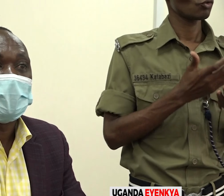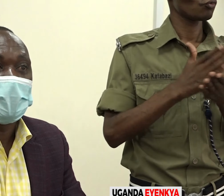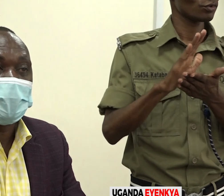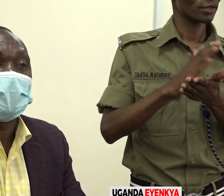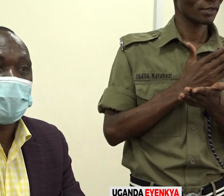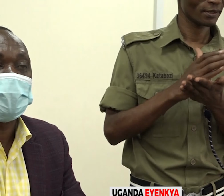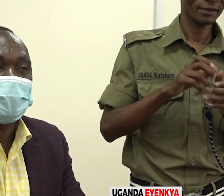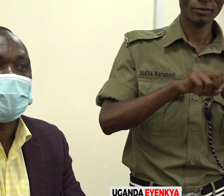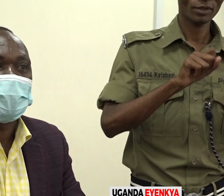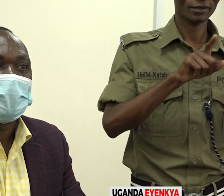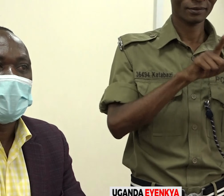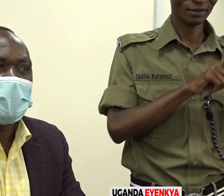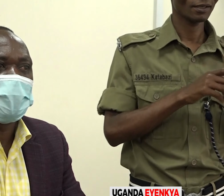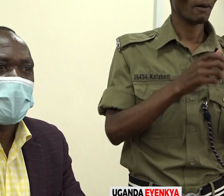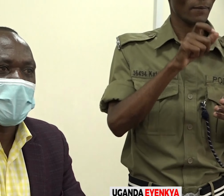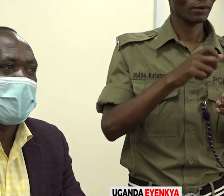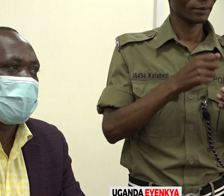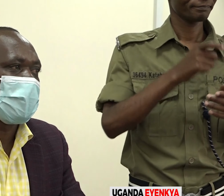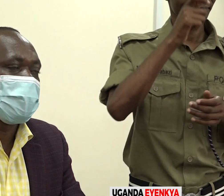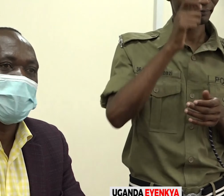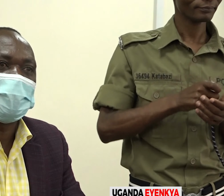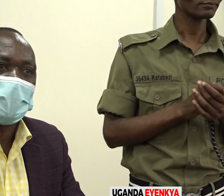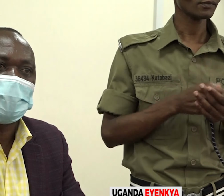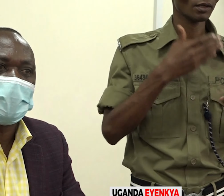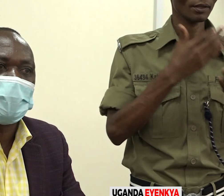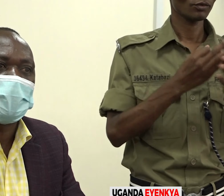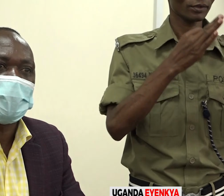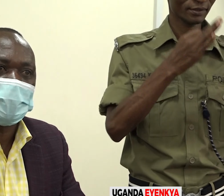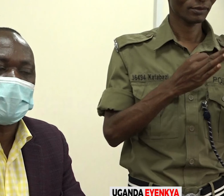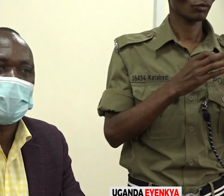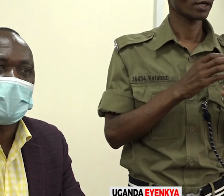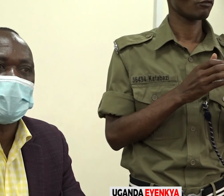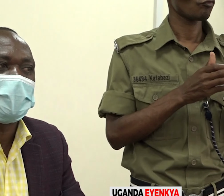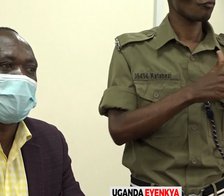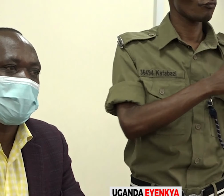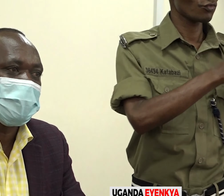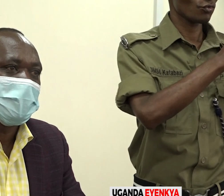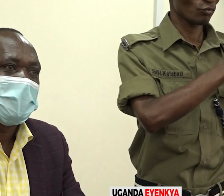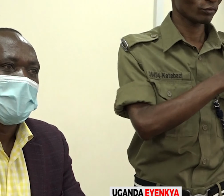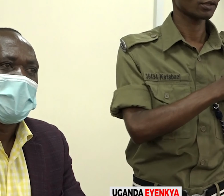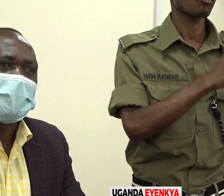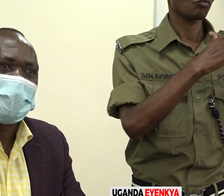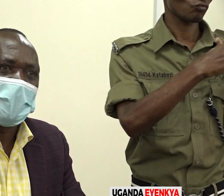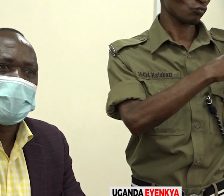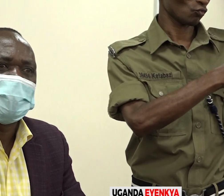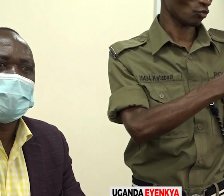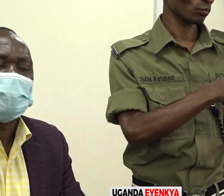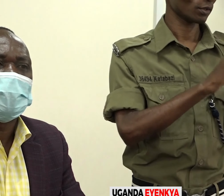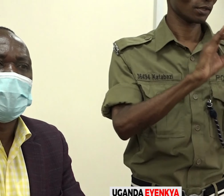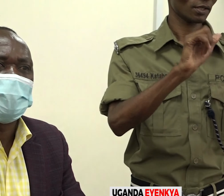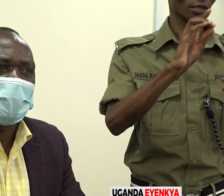crime and it is prosecutable. And the good thing is that we have built a very formidable and proficient team at CID headquarters, as well